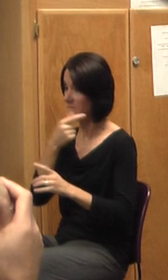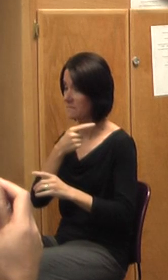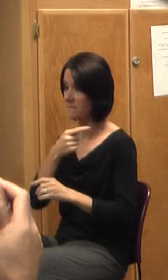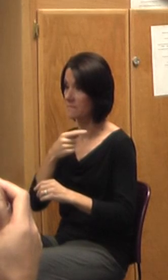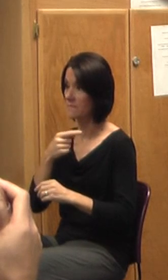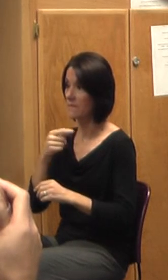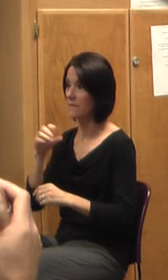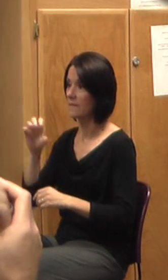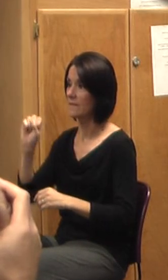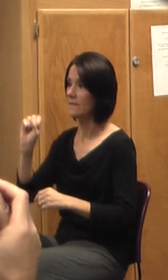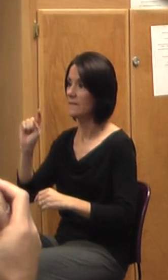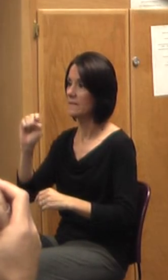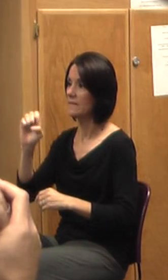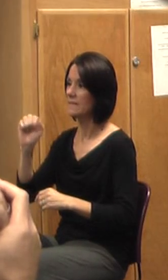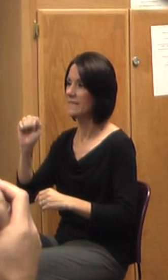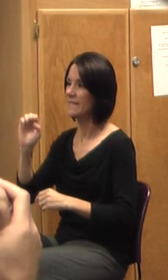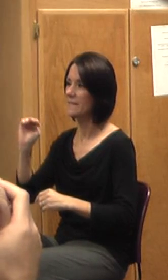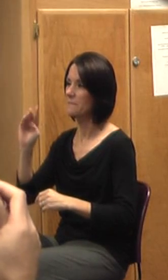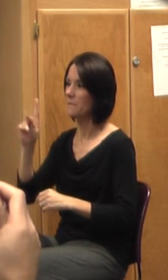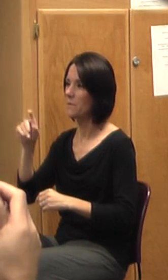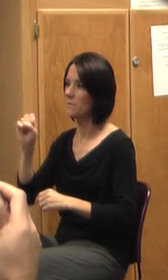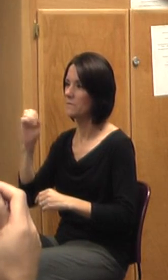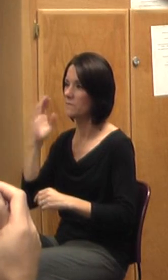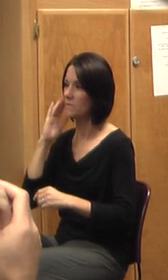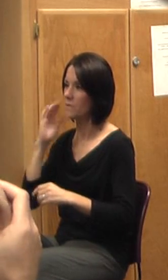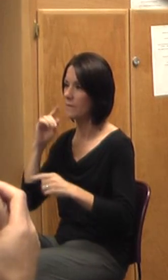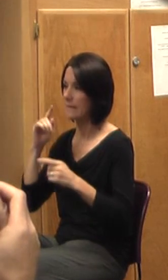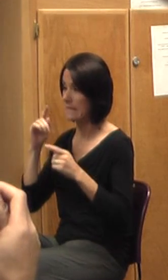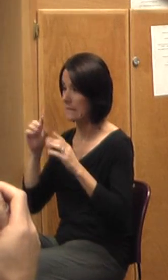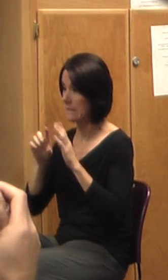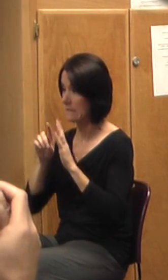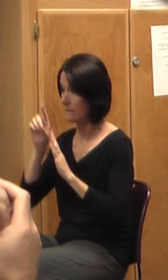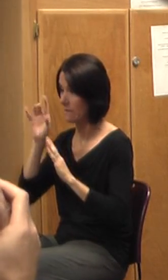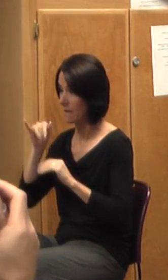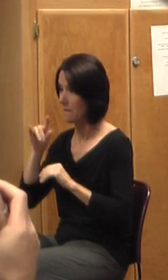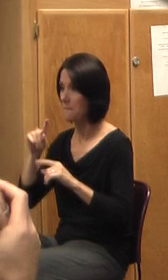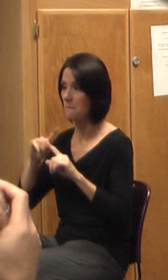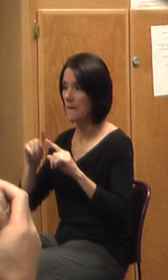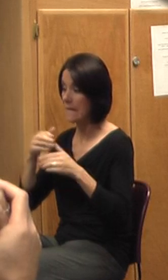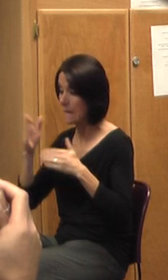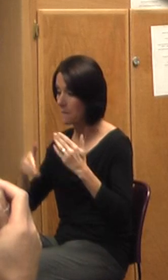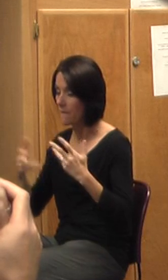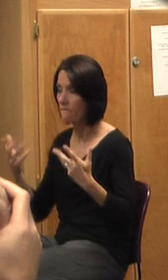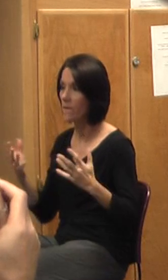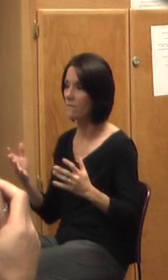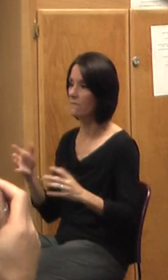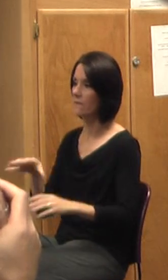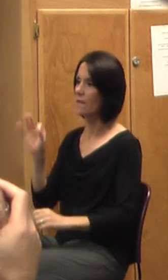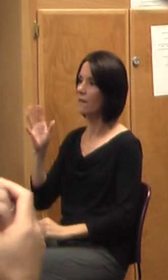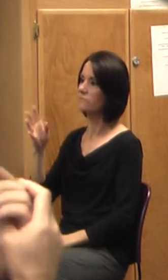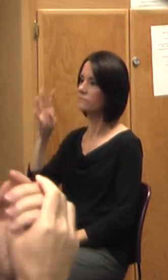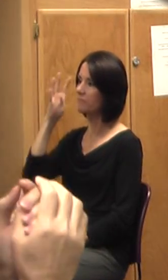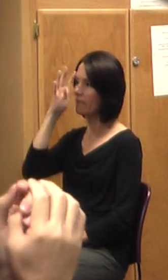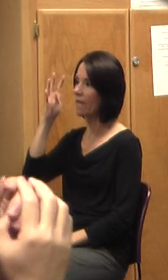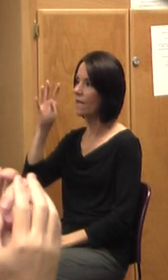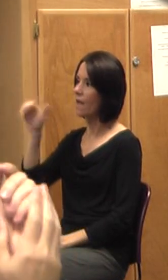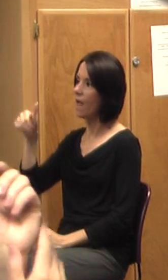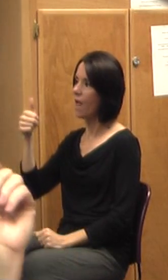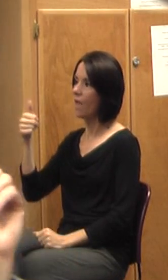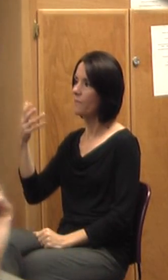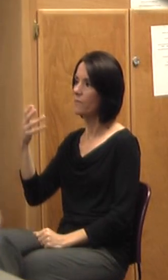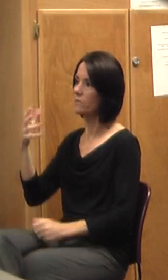propeller for steamboats. However, soon after he completed it, he found out it had already been invented and patented by someone